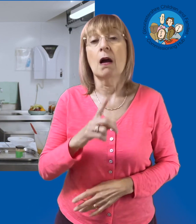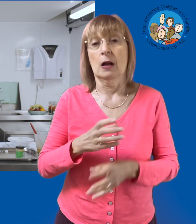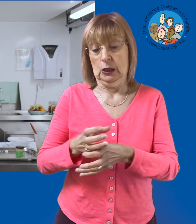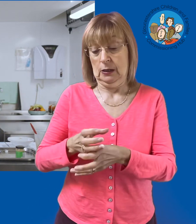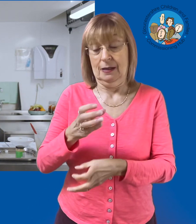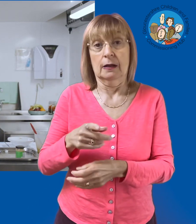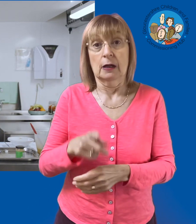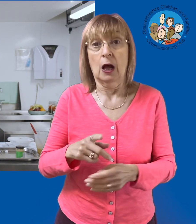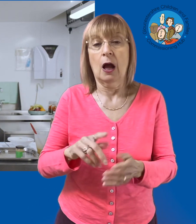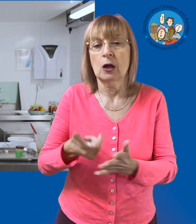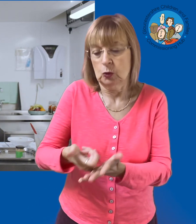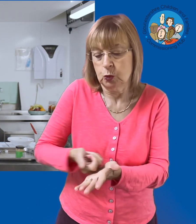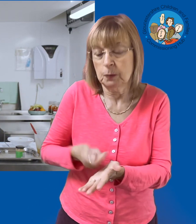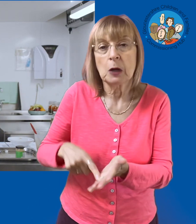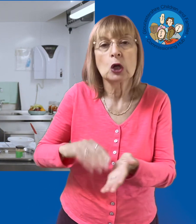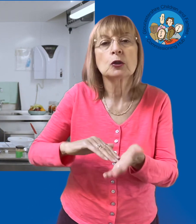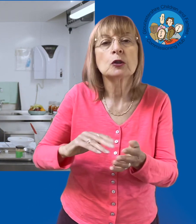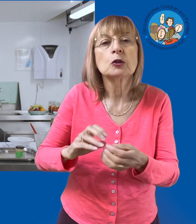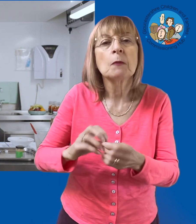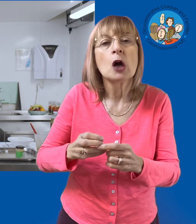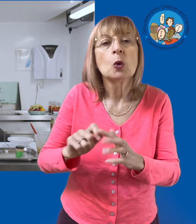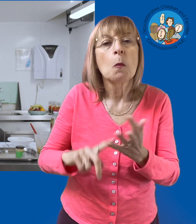Then we go tomato puree.